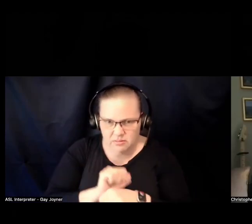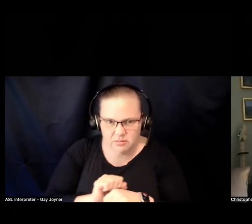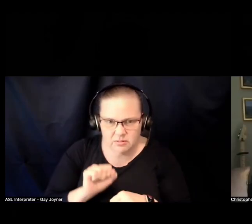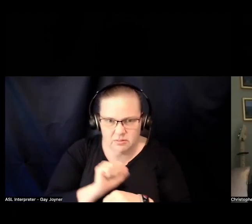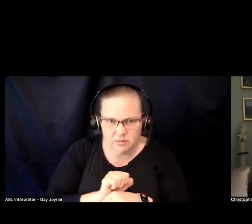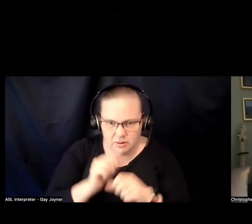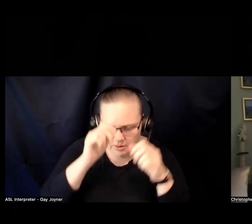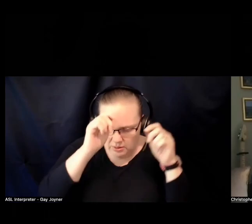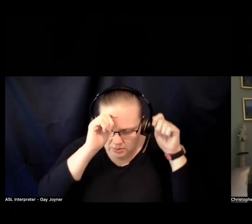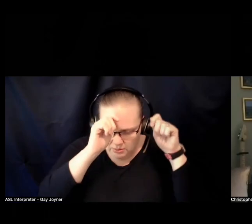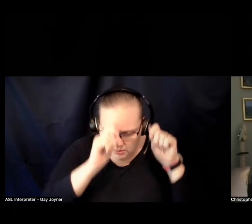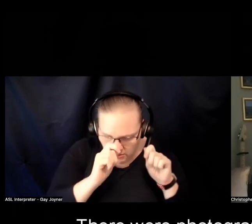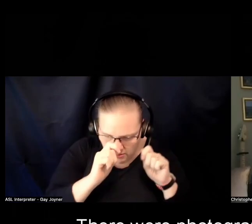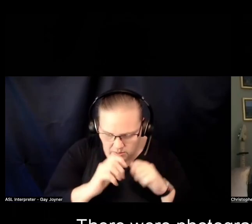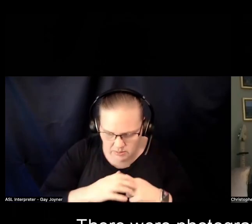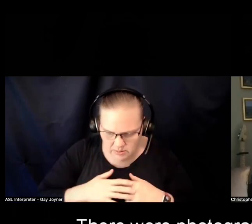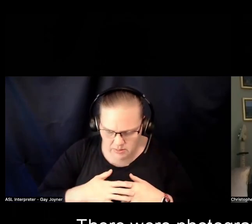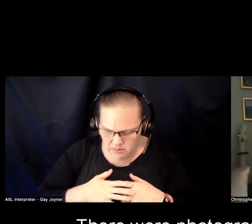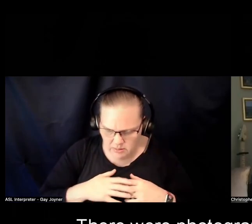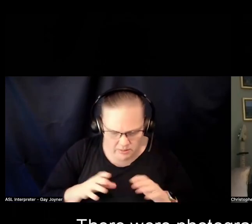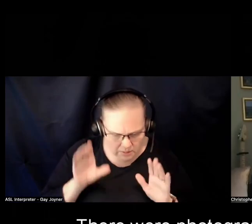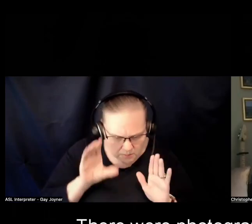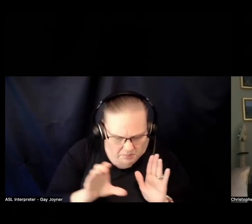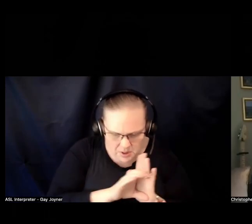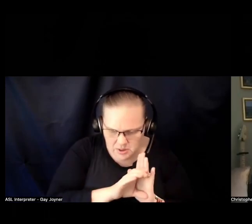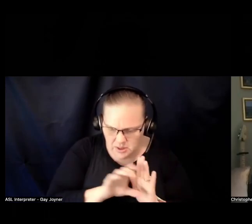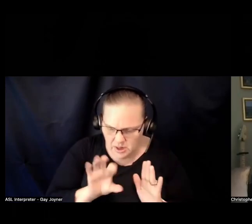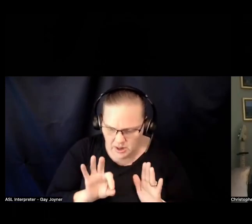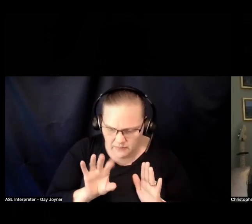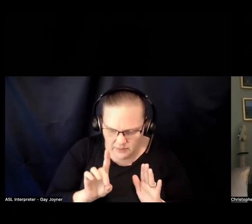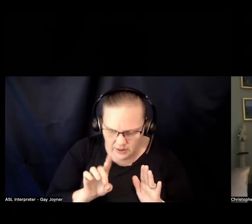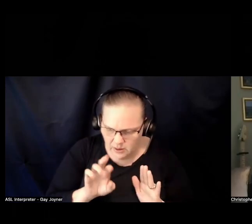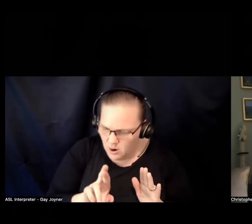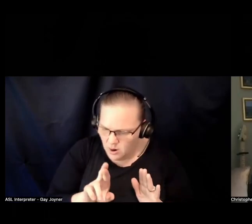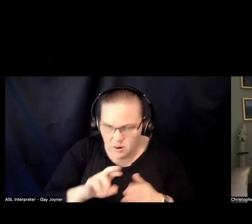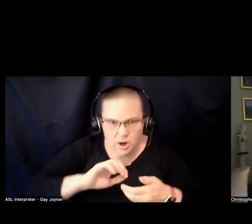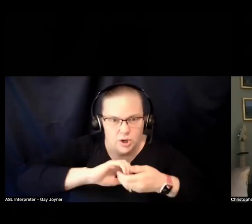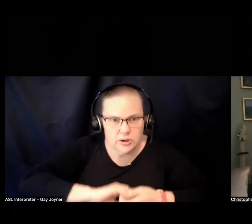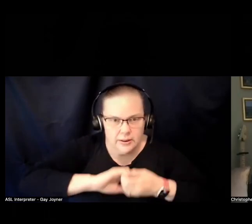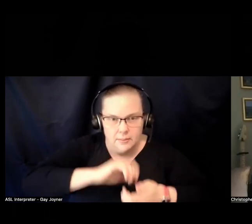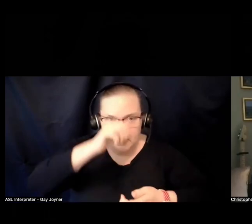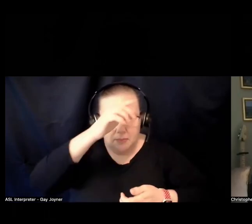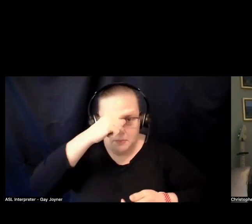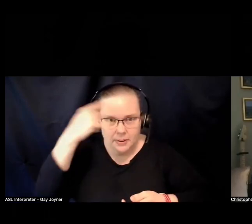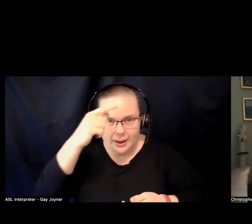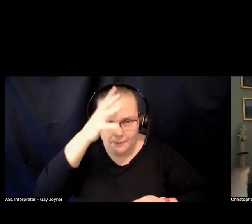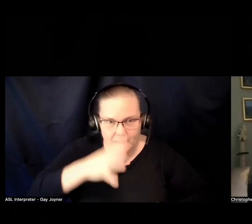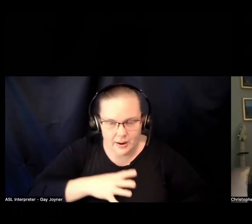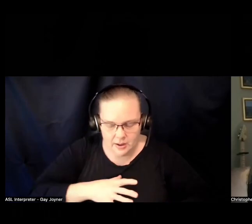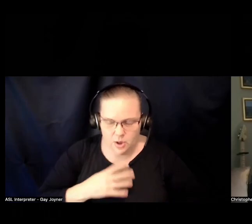pulled low over their eyes. There were photographs of President Roosevelt shaking the hand of a black man and with Jewish American